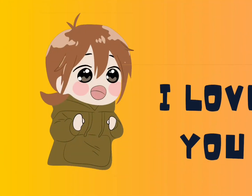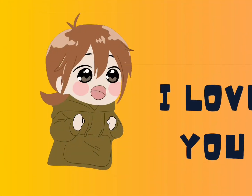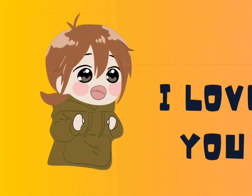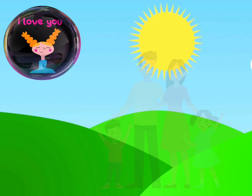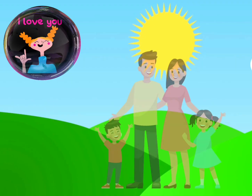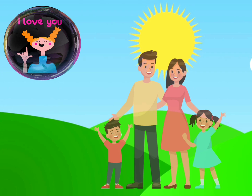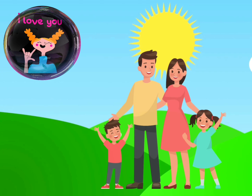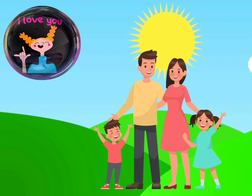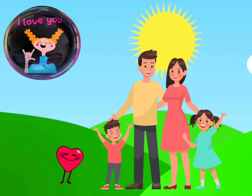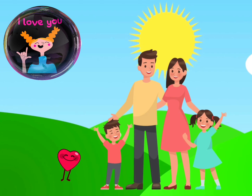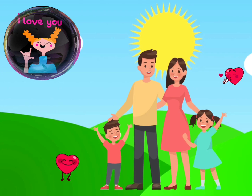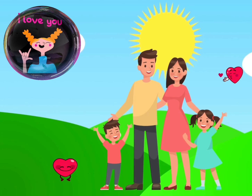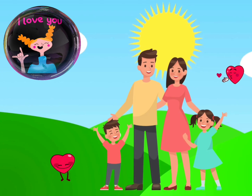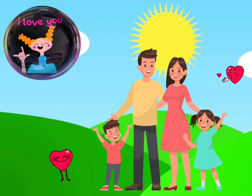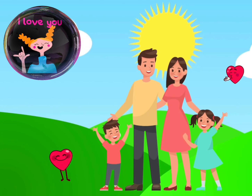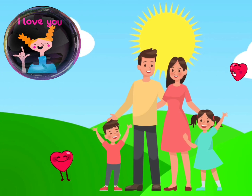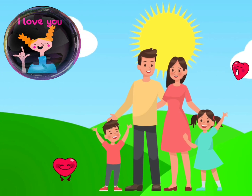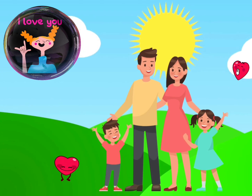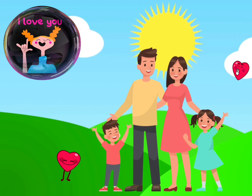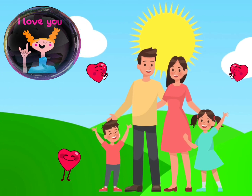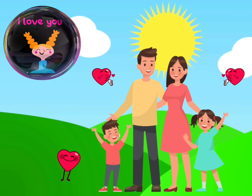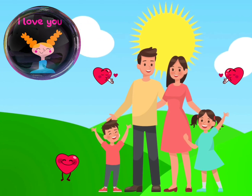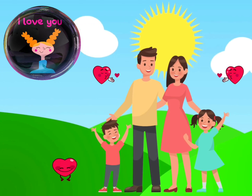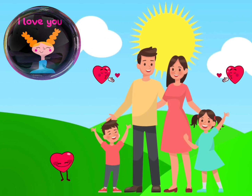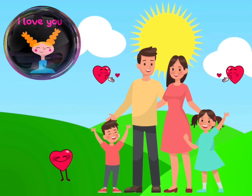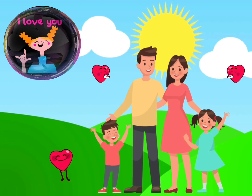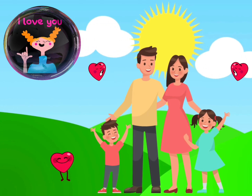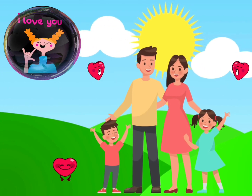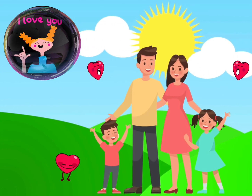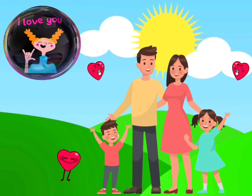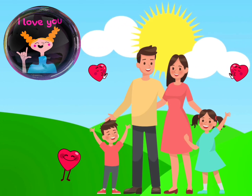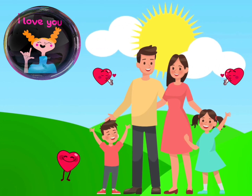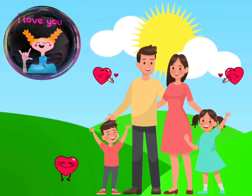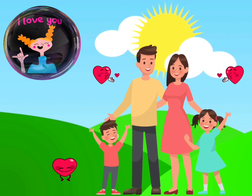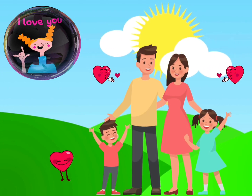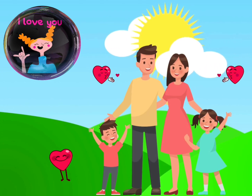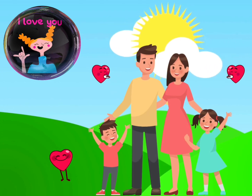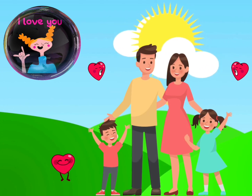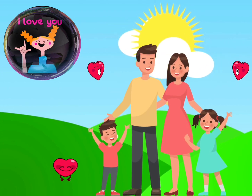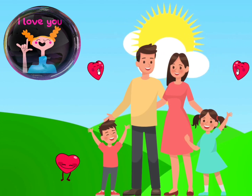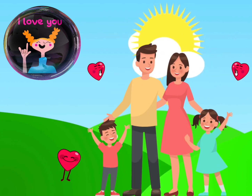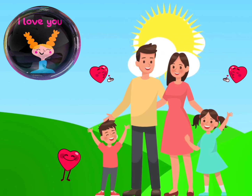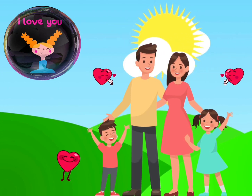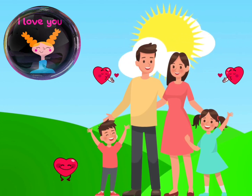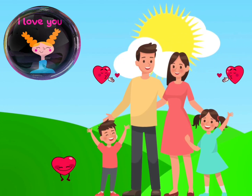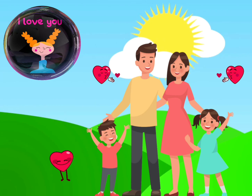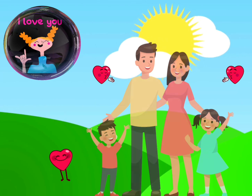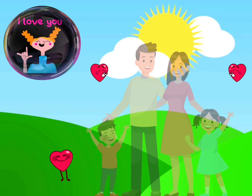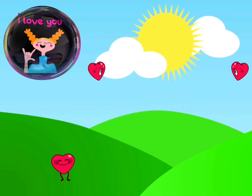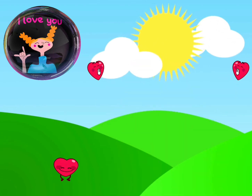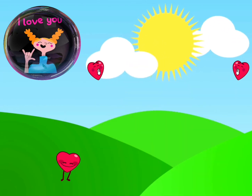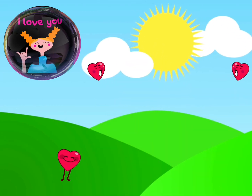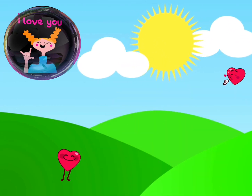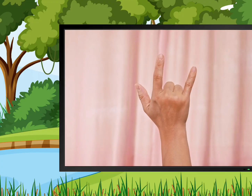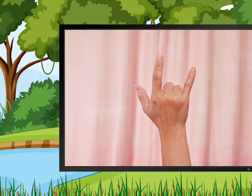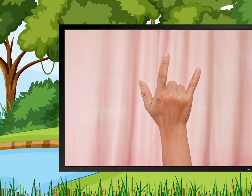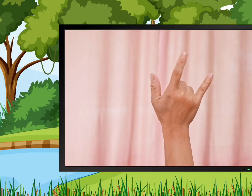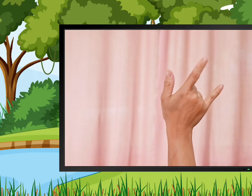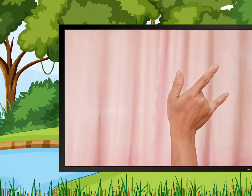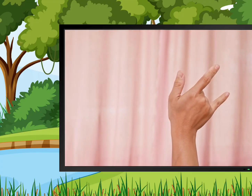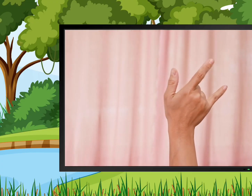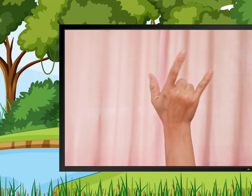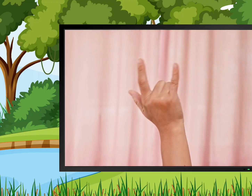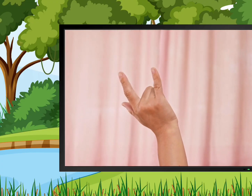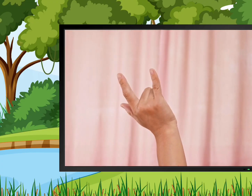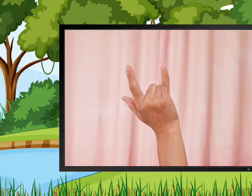I love you. Your mom and your dad loves you. And you love your mom and dad. Sign,